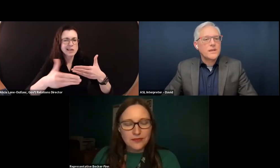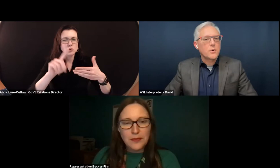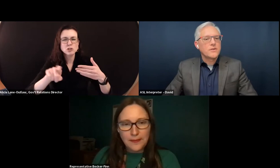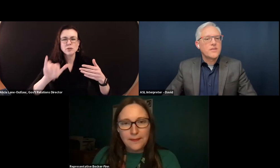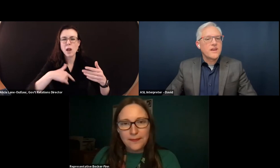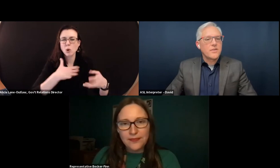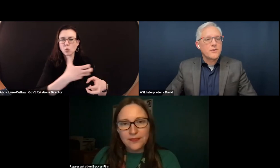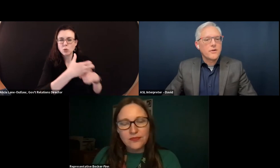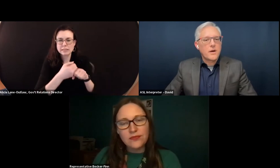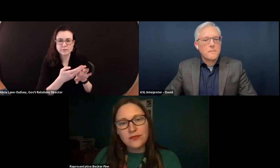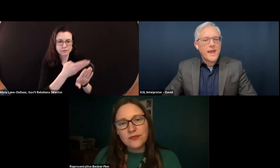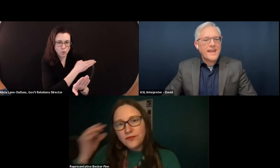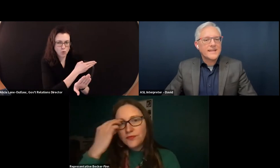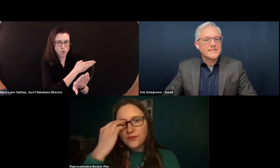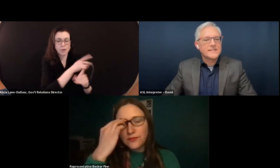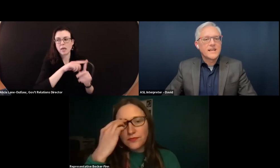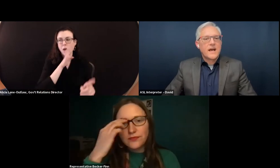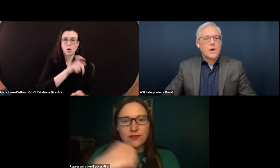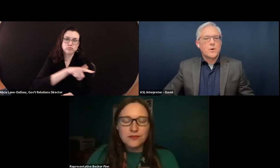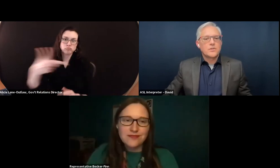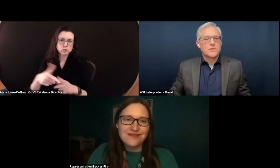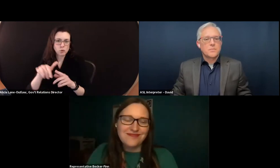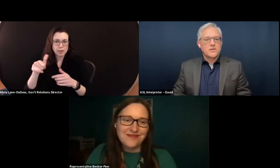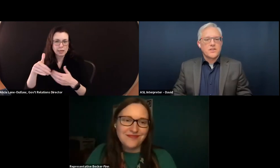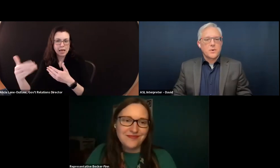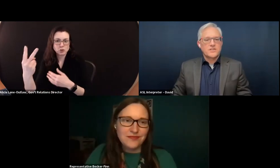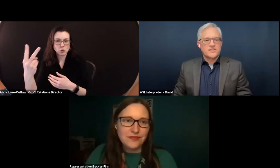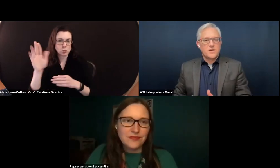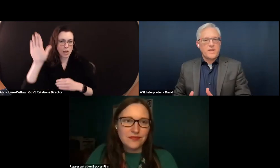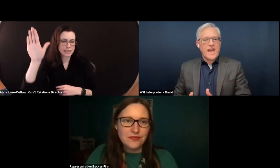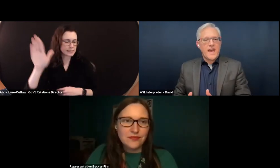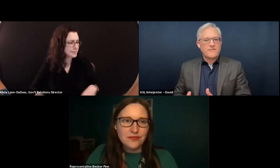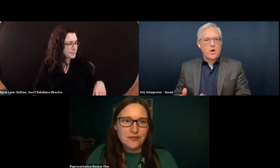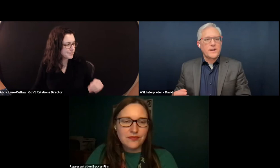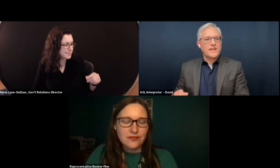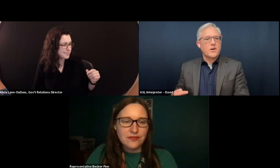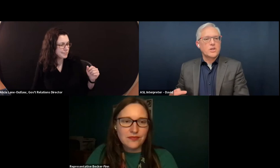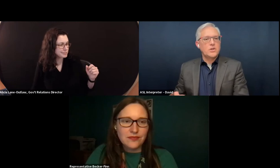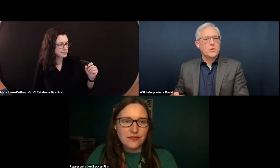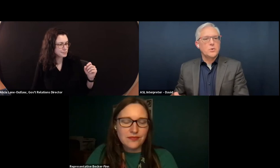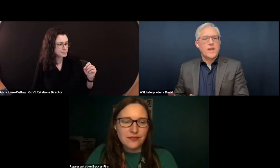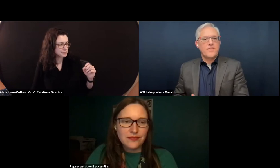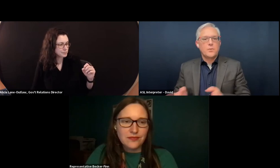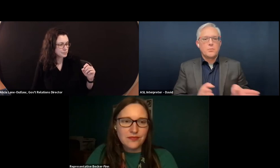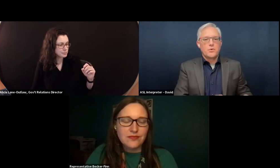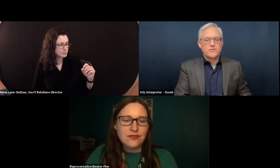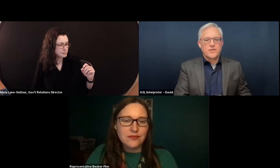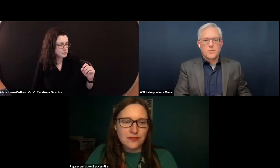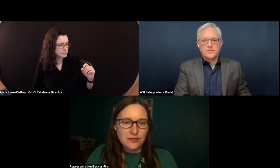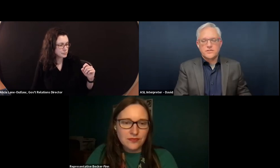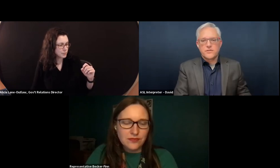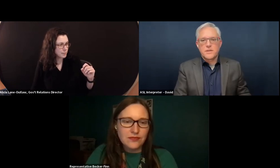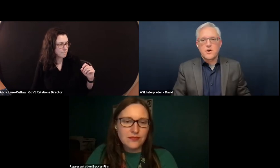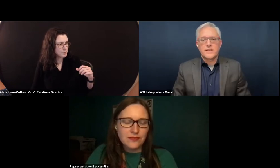before we go on to the other hands, I want to respond to the questions that we have already in our queue, and then we'll move